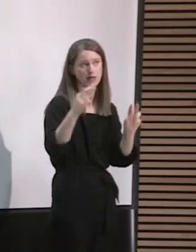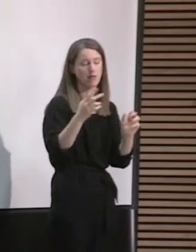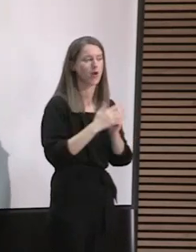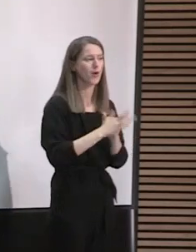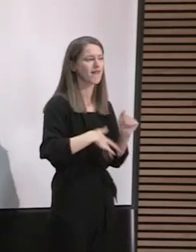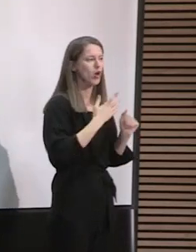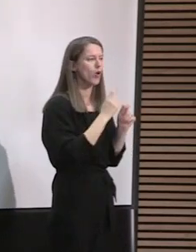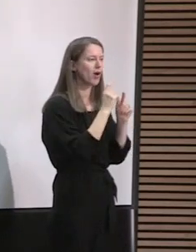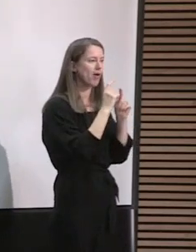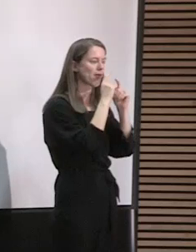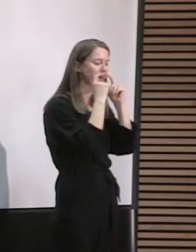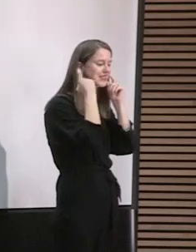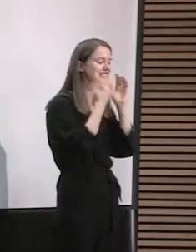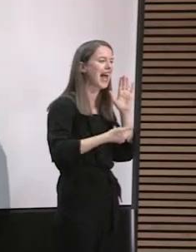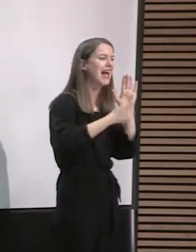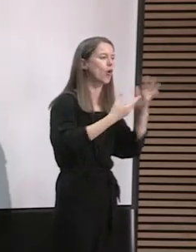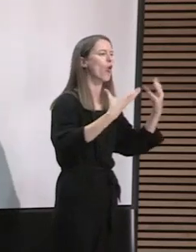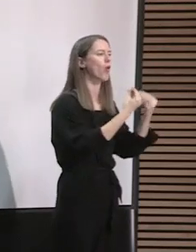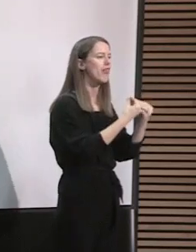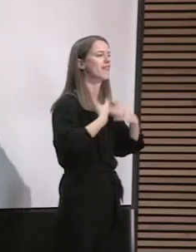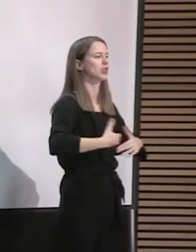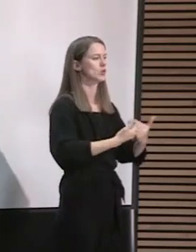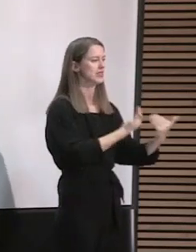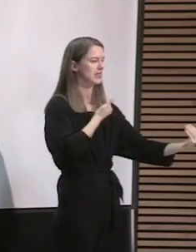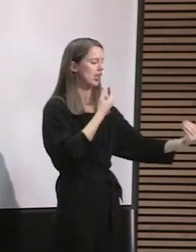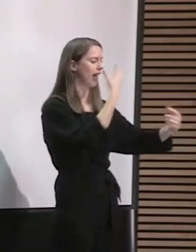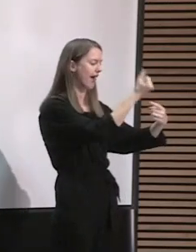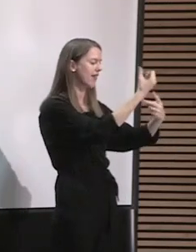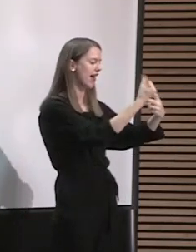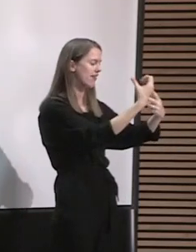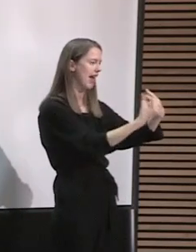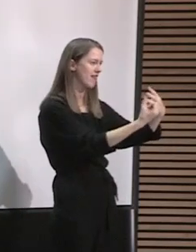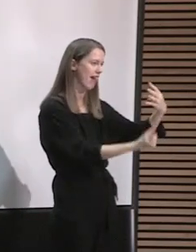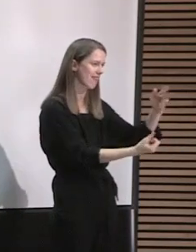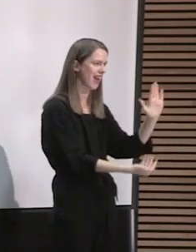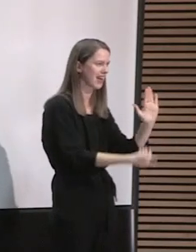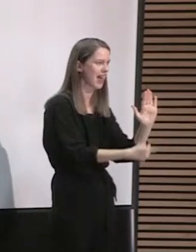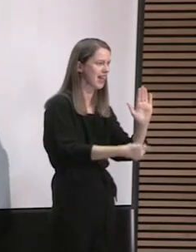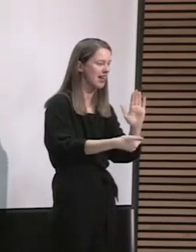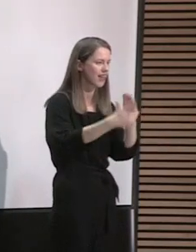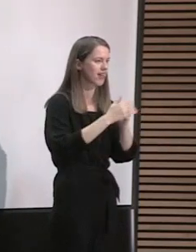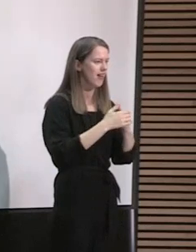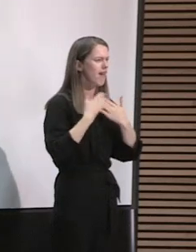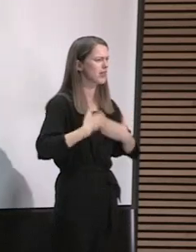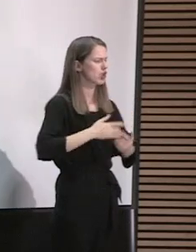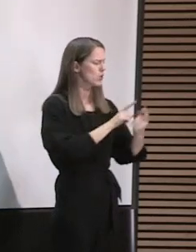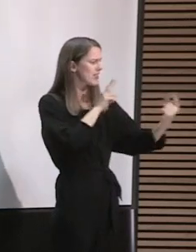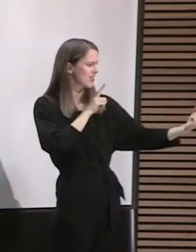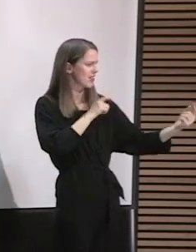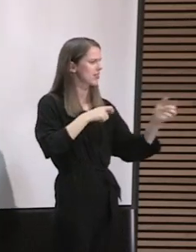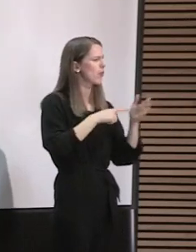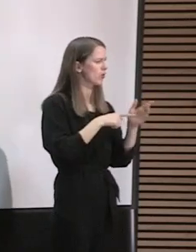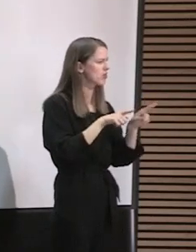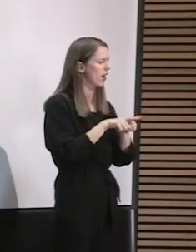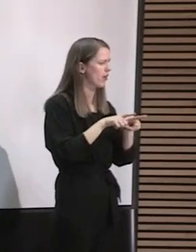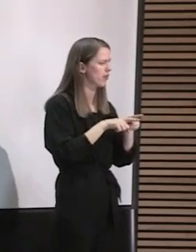masks are an adjunct to physical distancing. That's our current view. And it's the physical distancing that remains just as important. It's an issue we